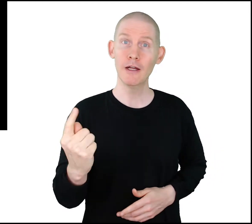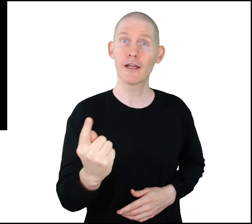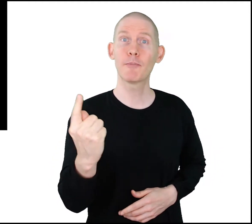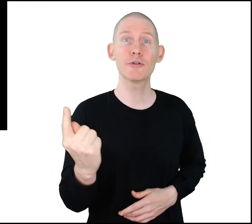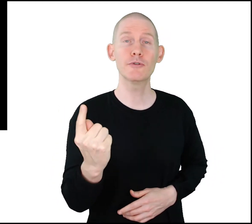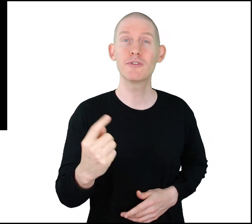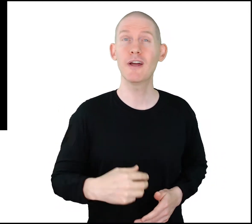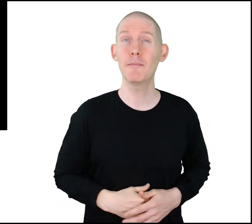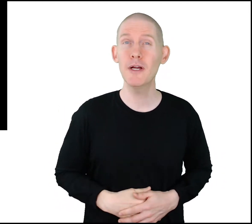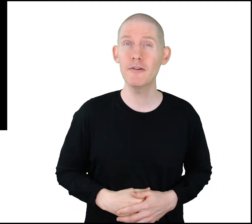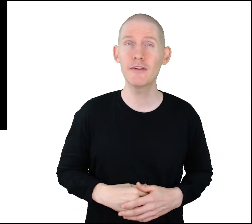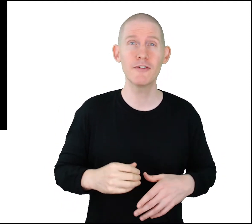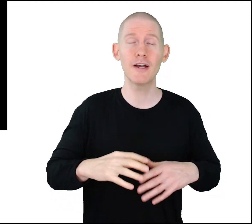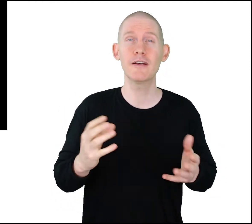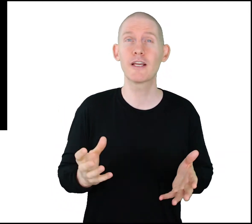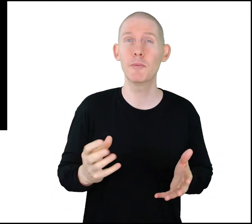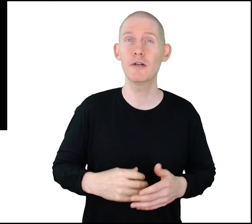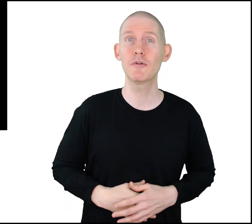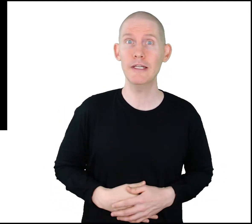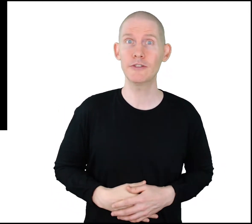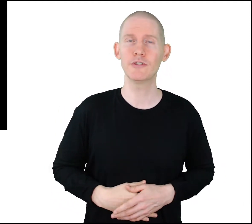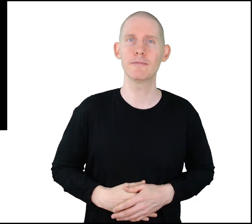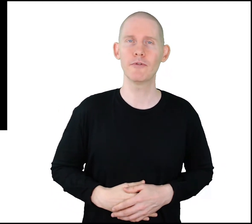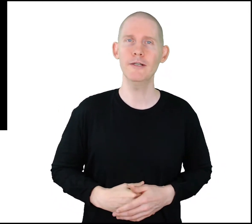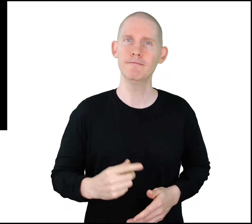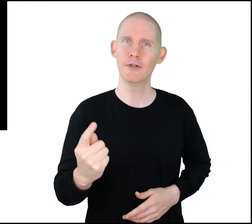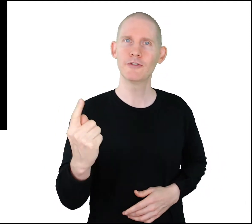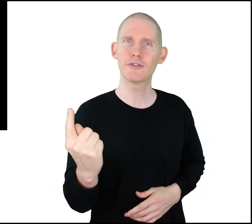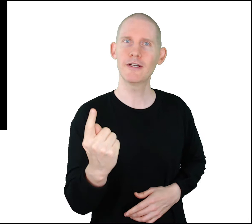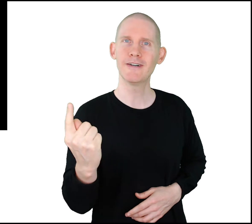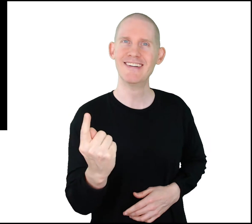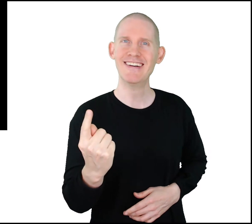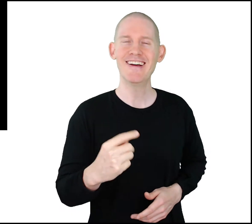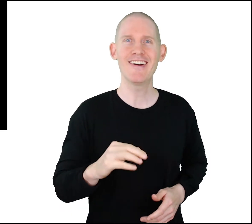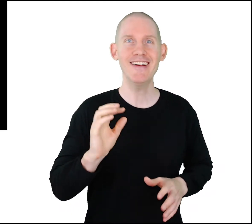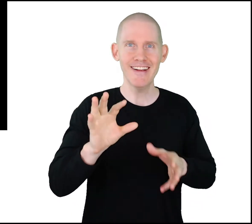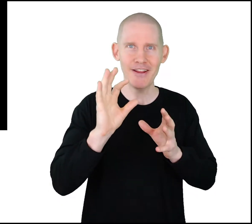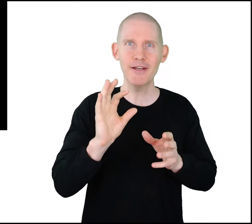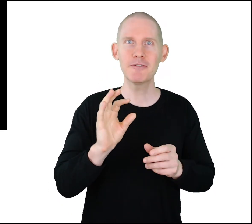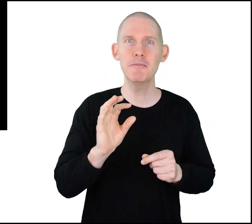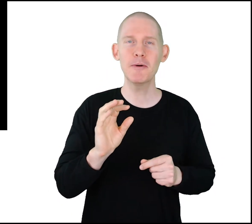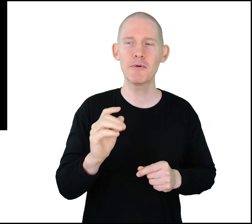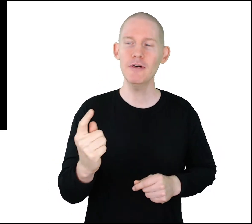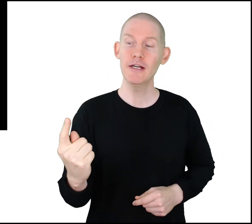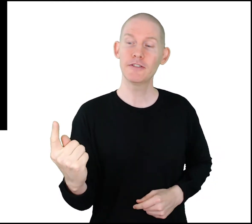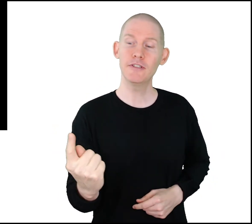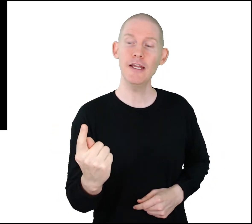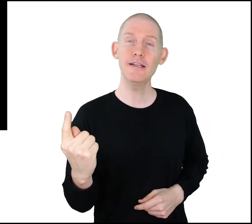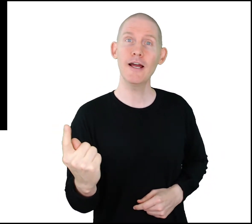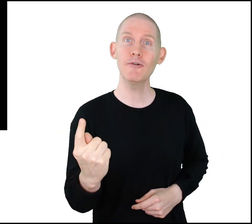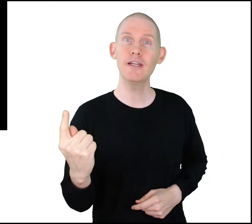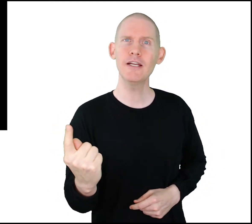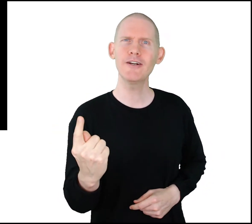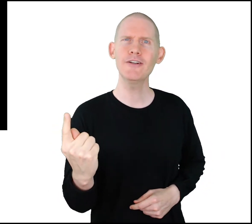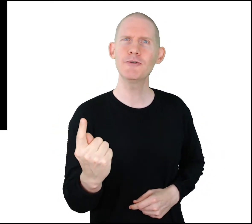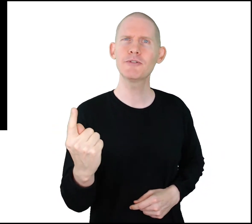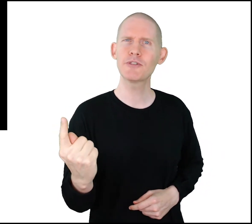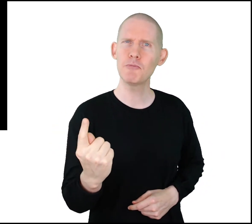Like a person who's not married, they're not in a committed relationship, right? Single. All right? Thing to remember, stay down here and do a